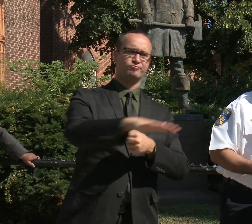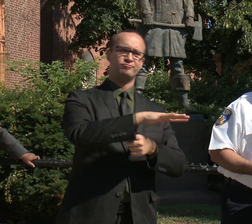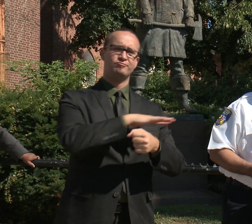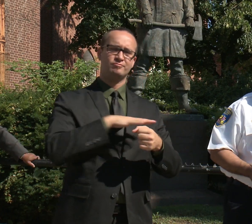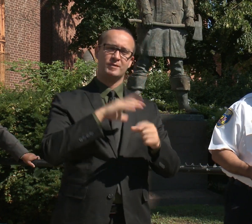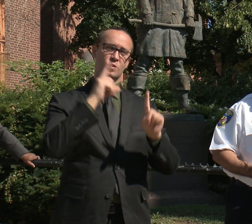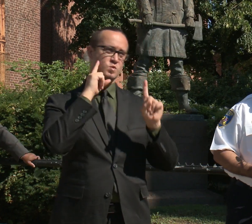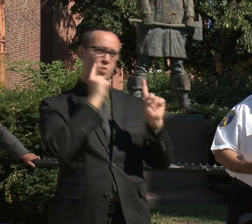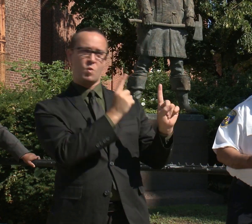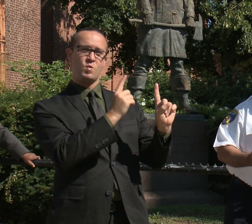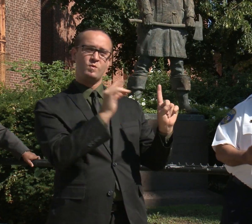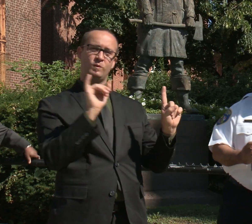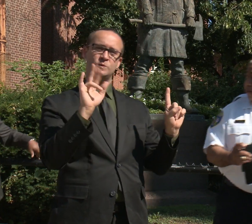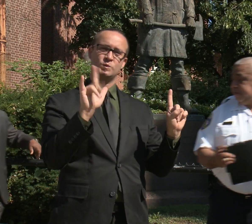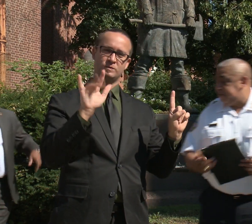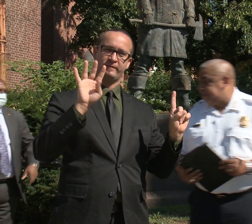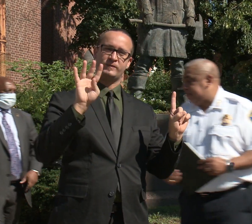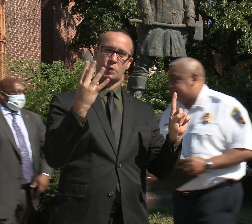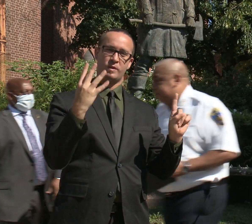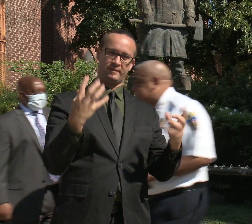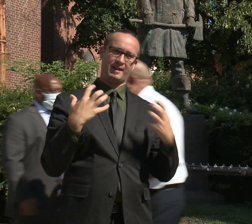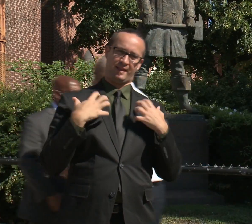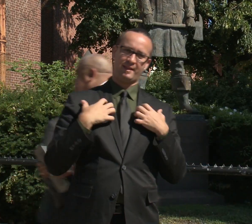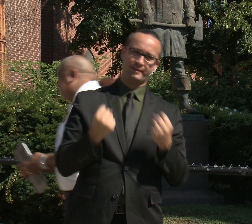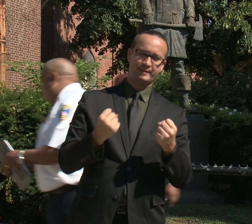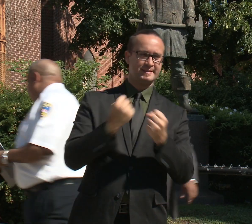you. This time I turn it back over to our mayor.